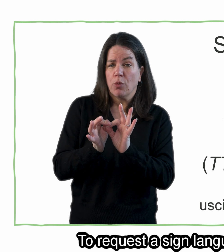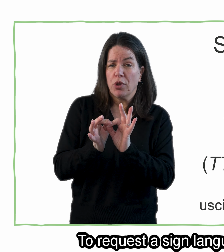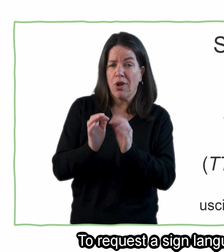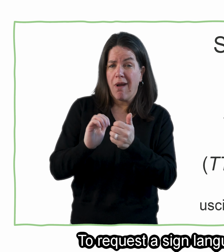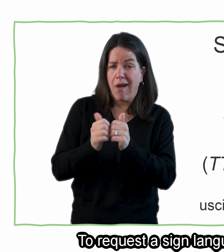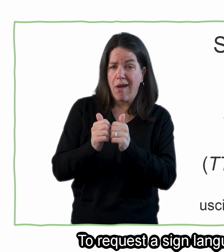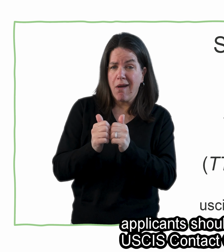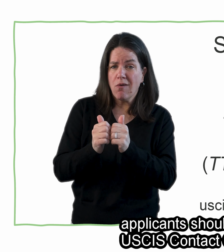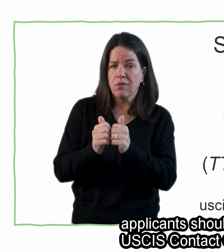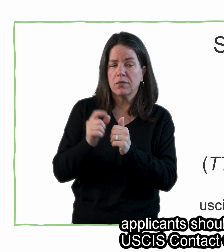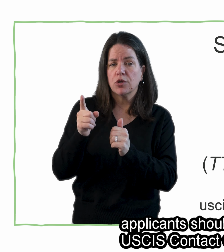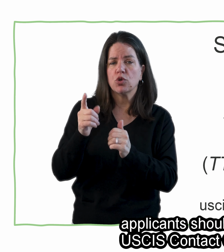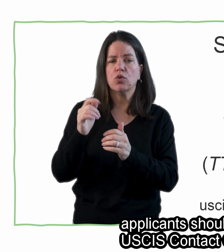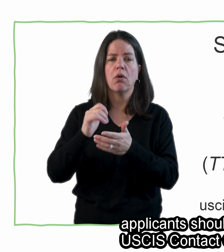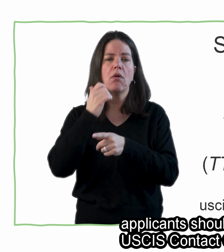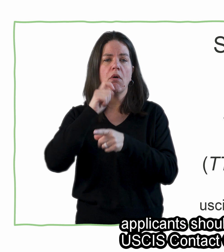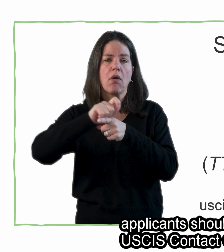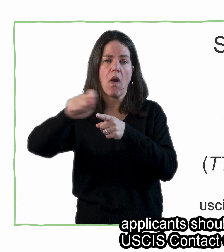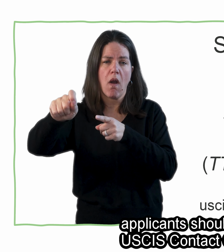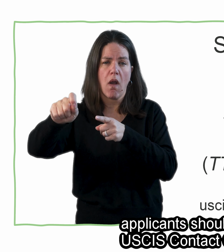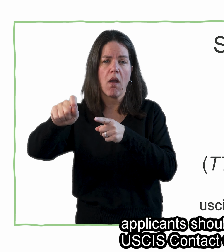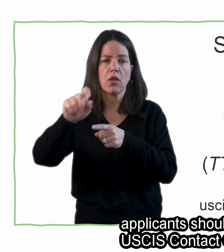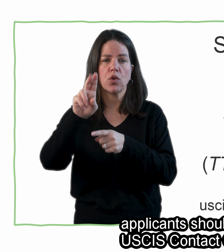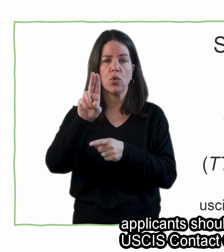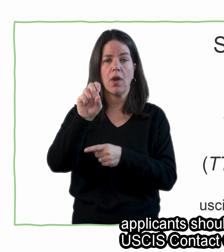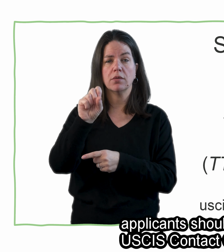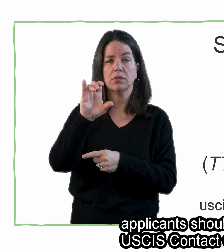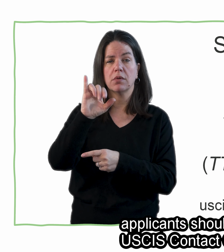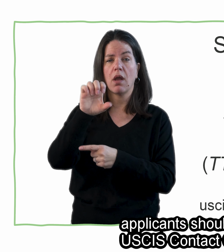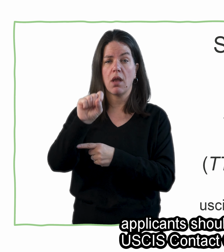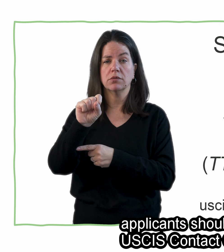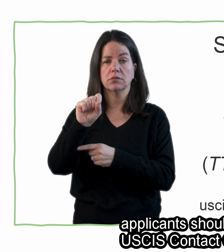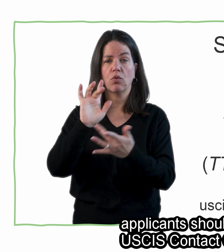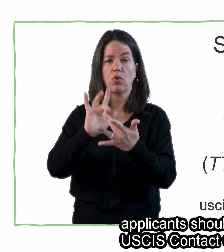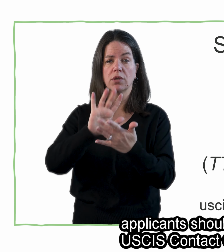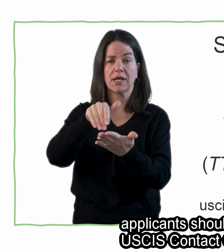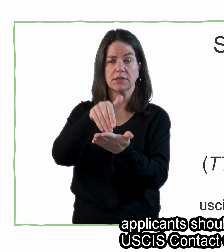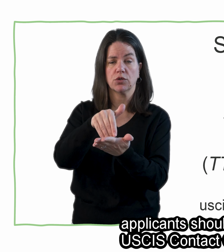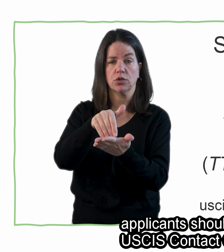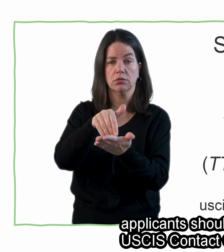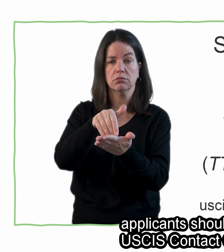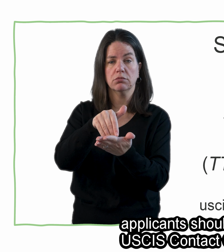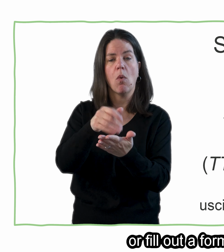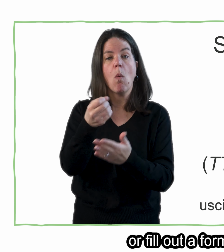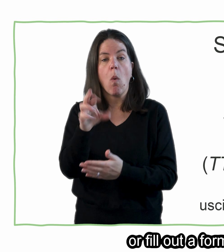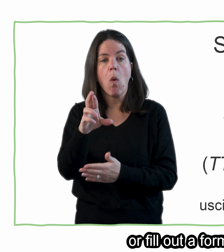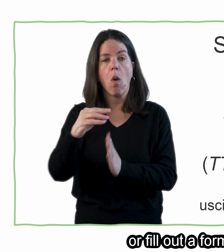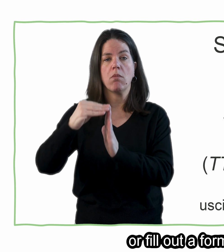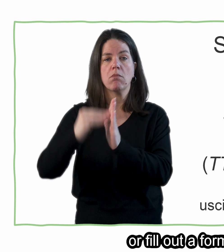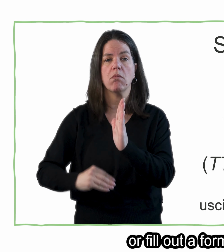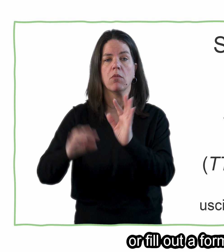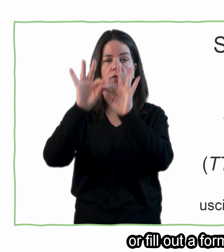interpreter, applicants should call the USCIS Contact Center or fill out a form